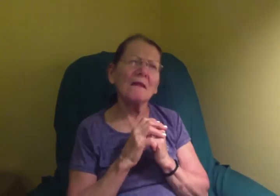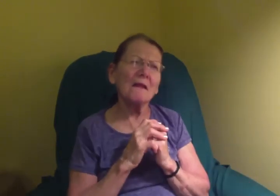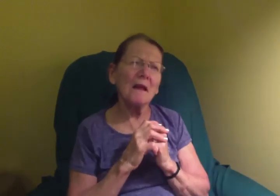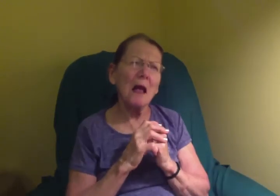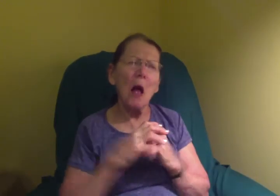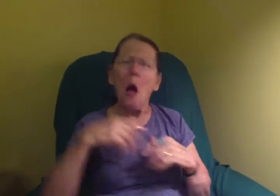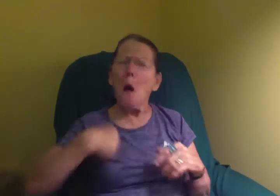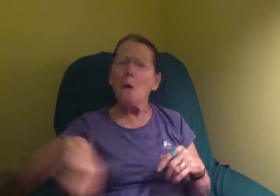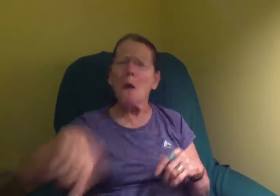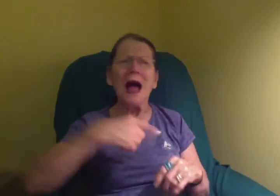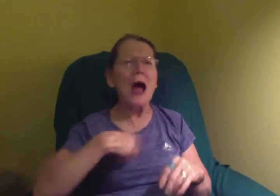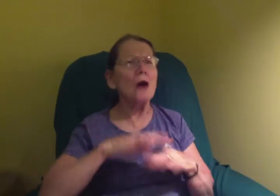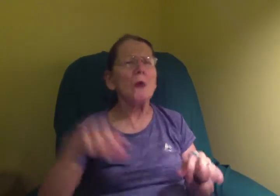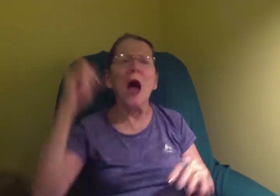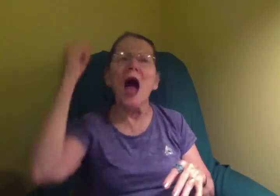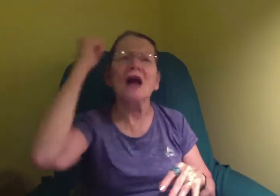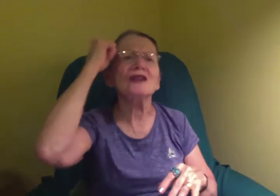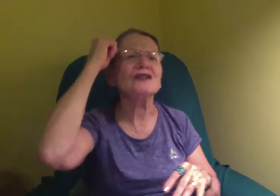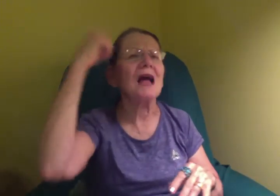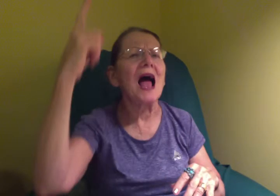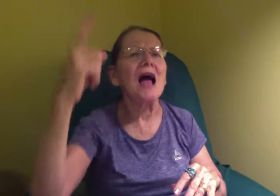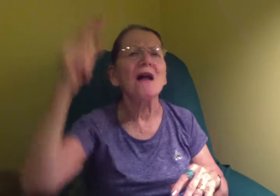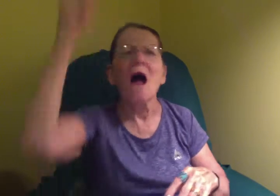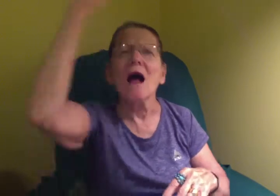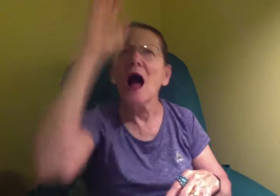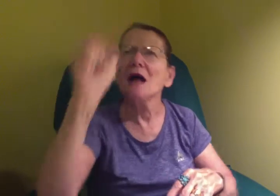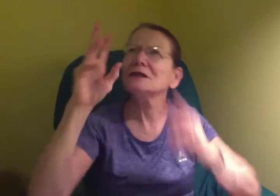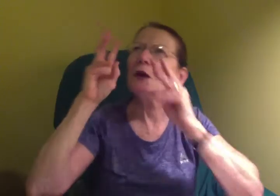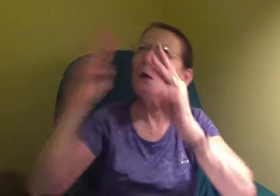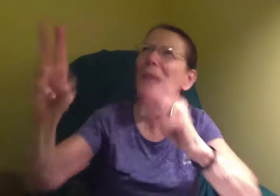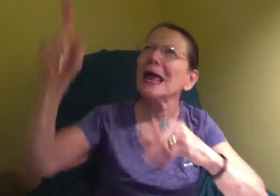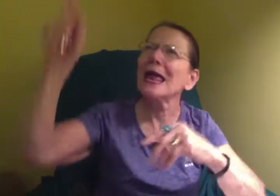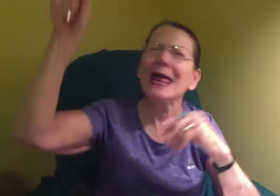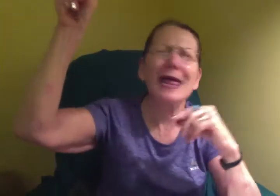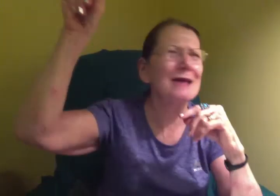I think that is hard part of the job